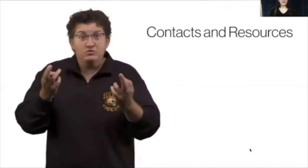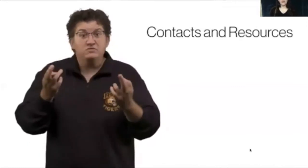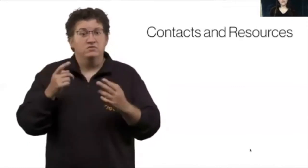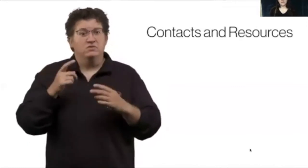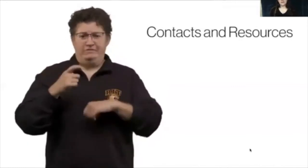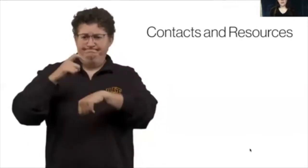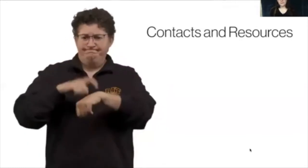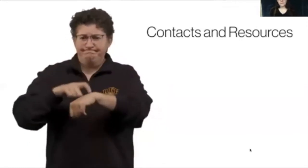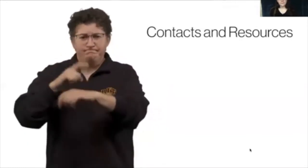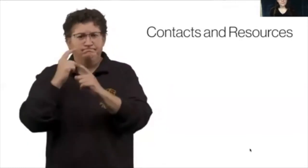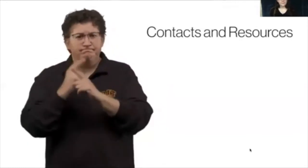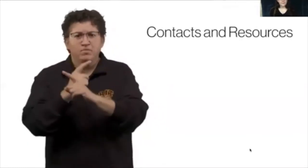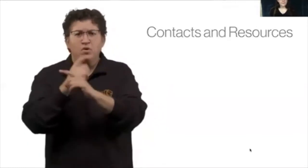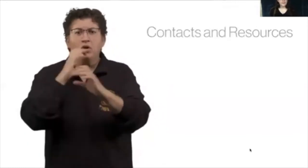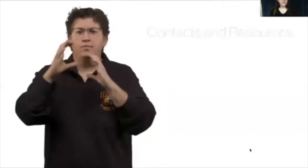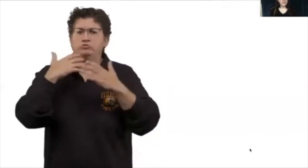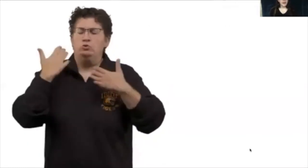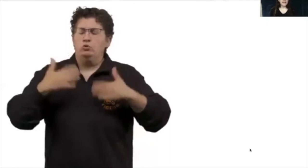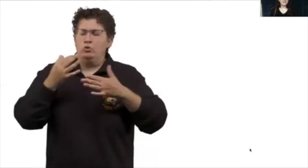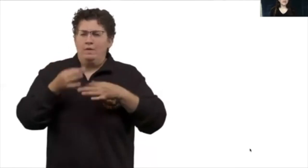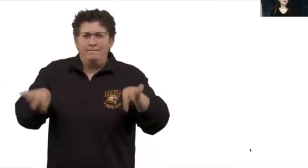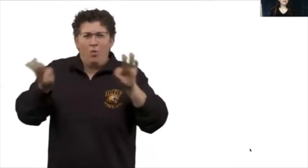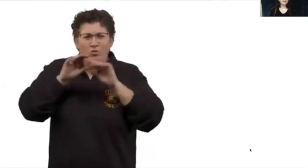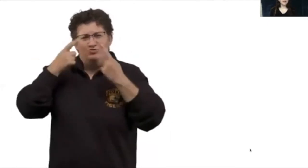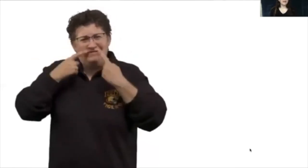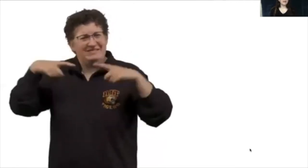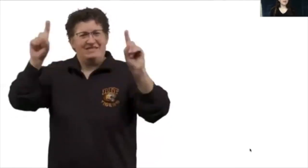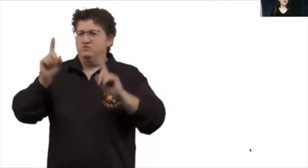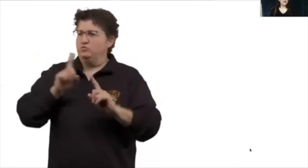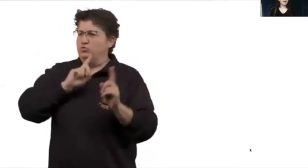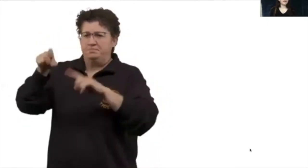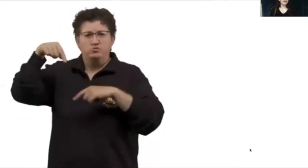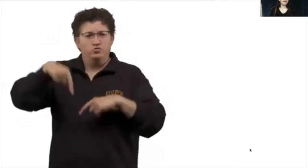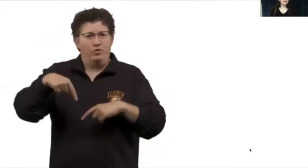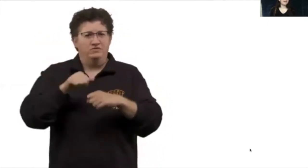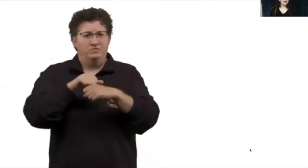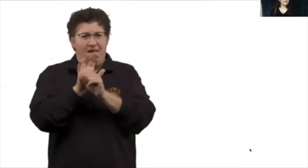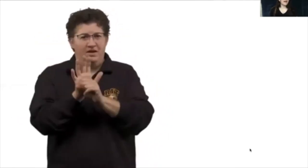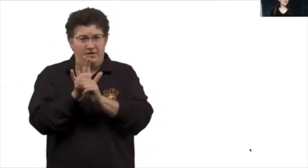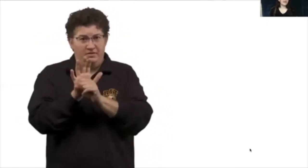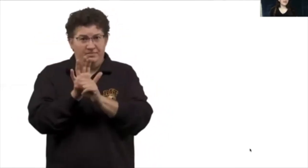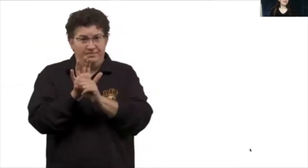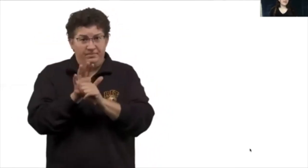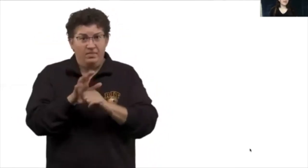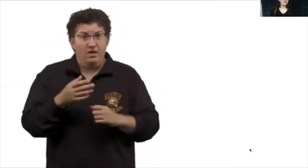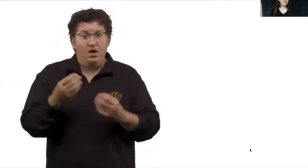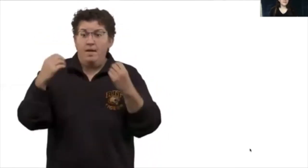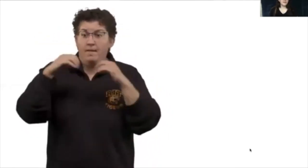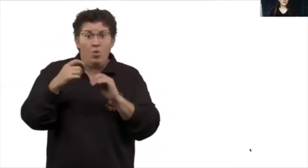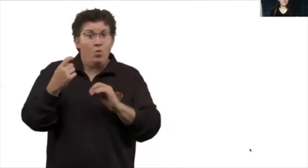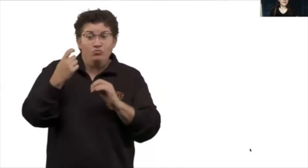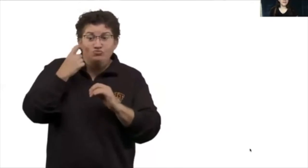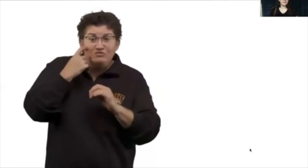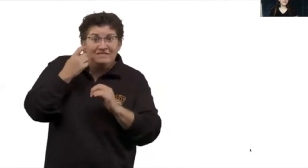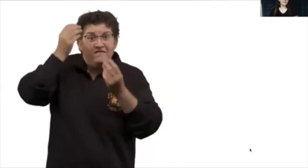related to COVID-19 as well. Contacts and resources and correct timing in terms of